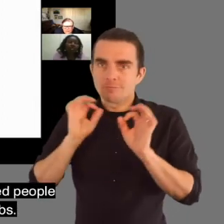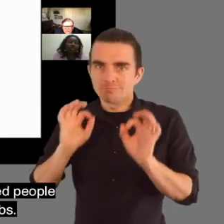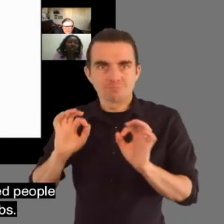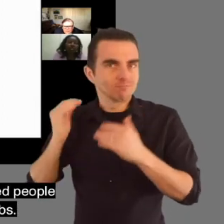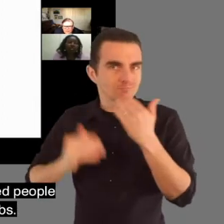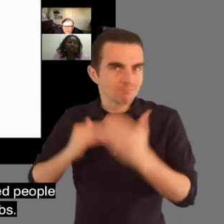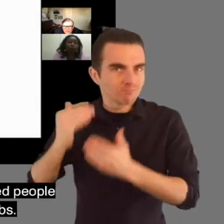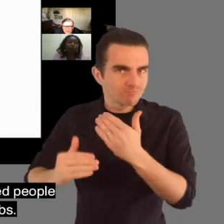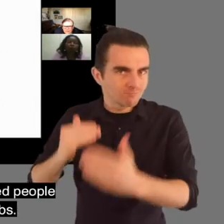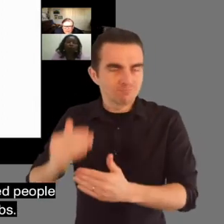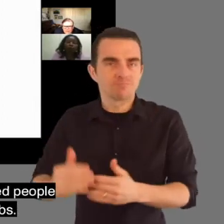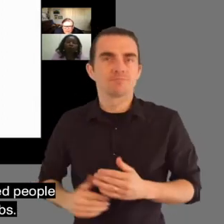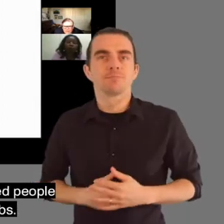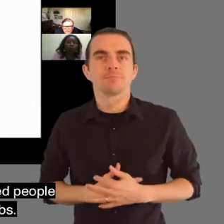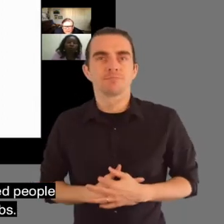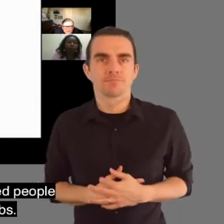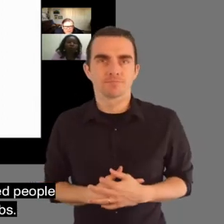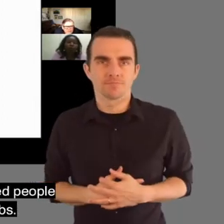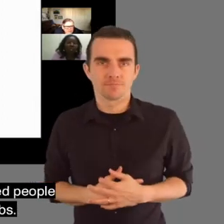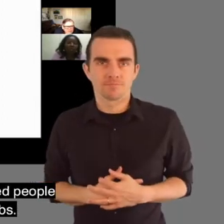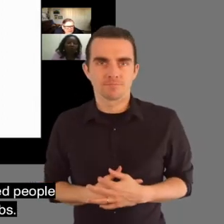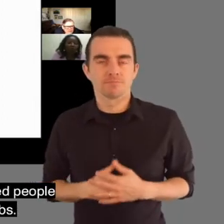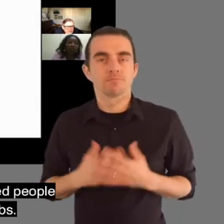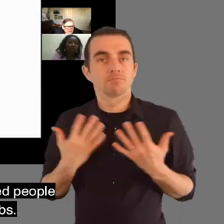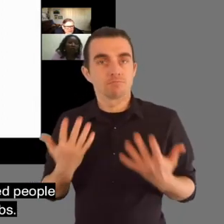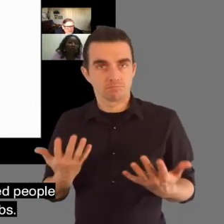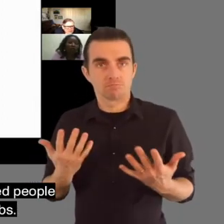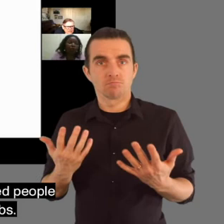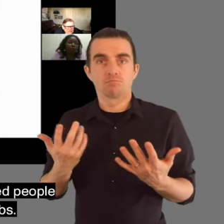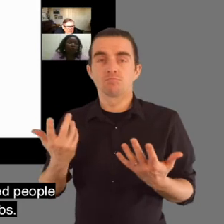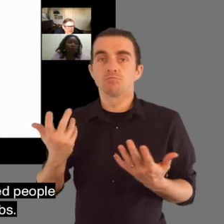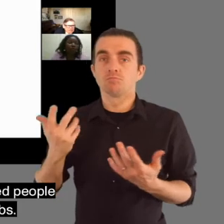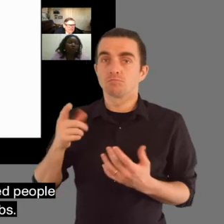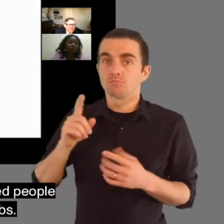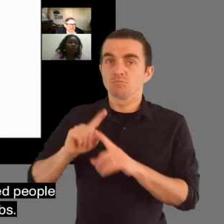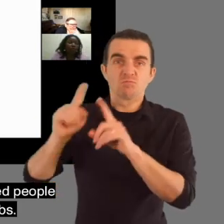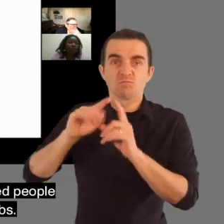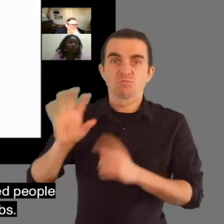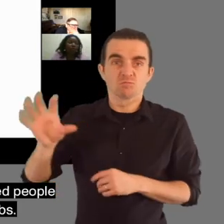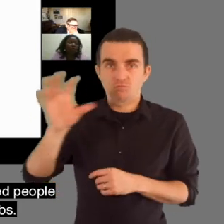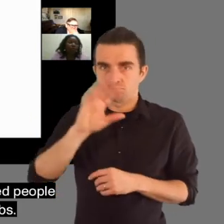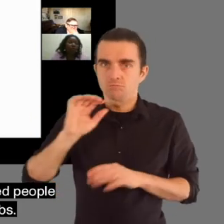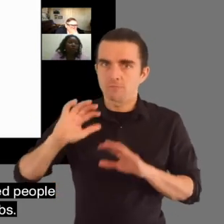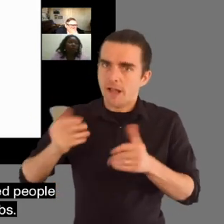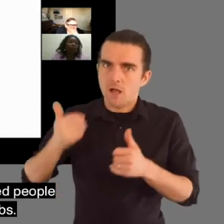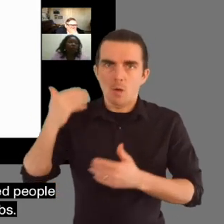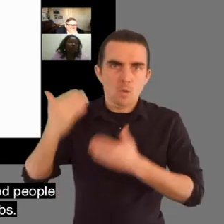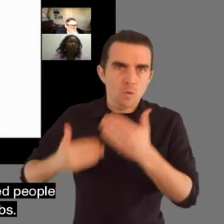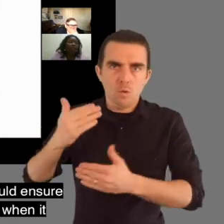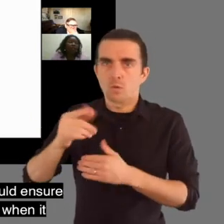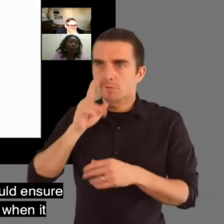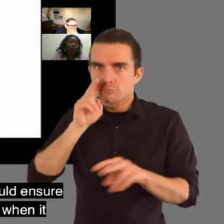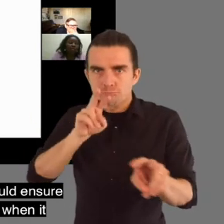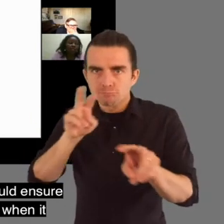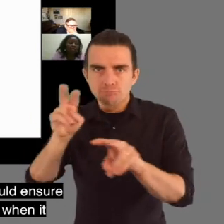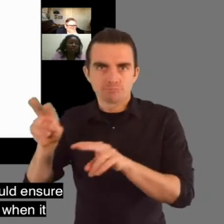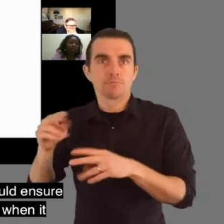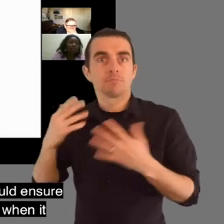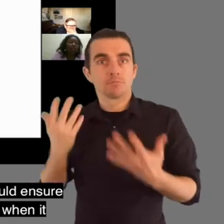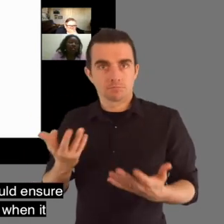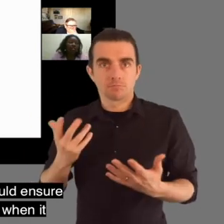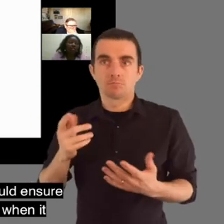that encourage disabled people to tender or apply for procurement jobs. Where there are